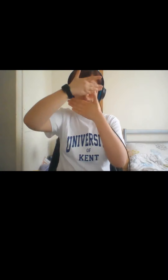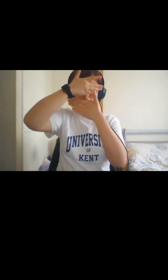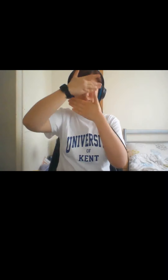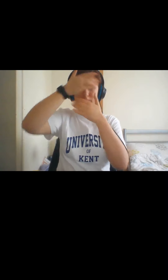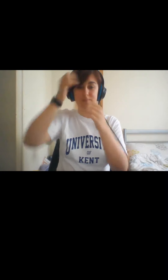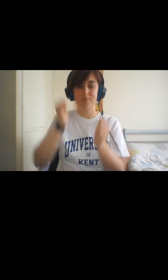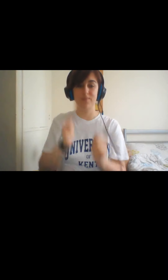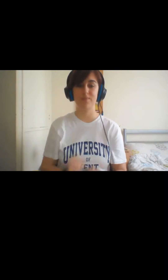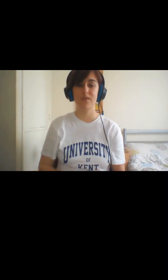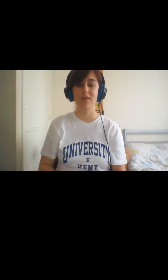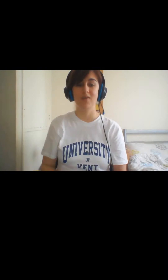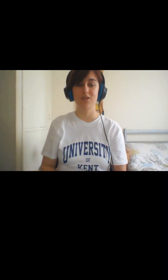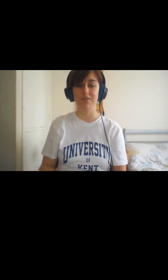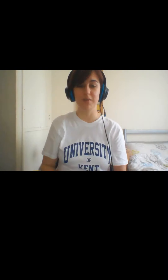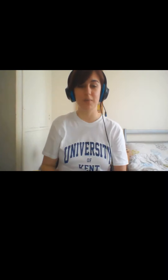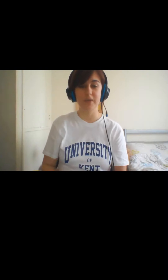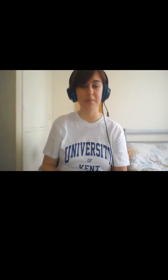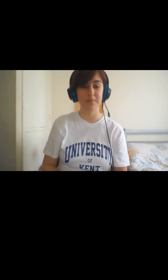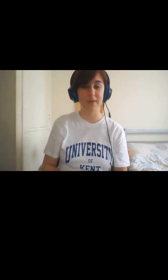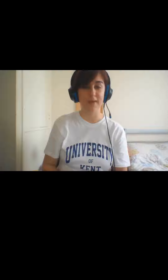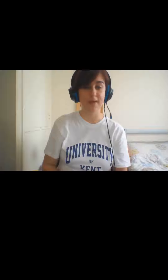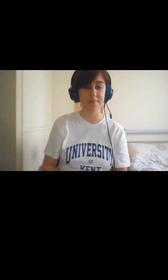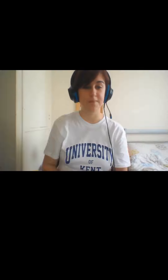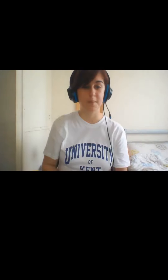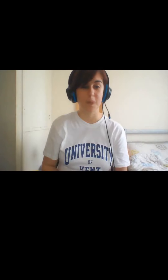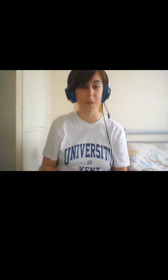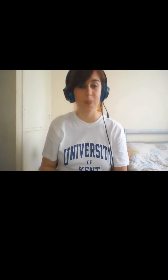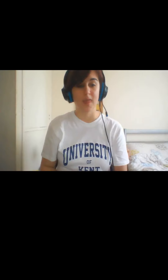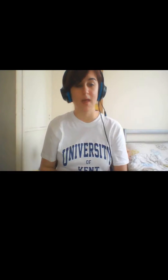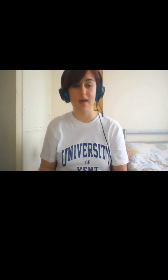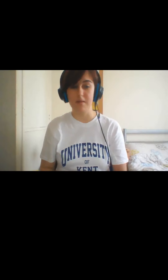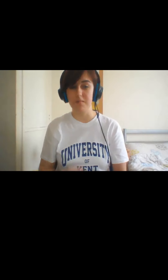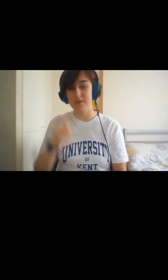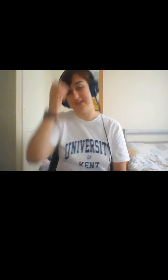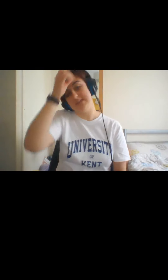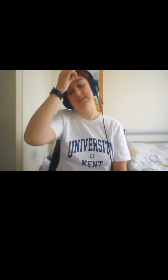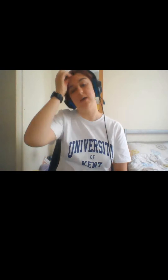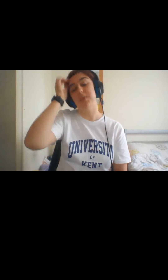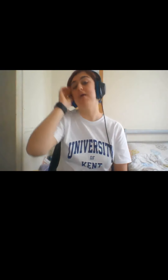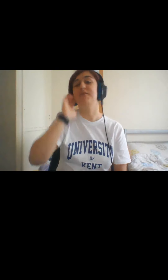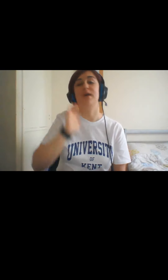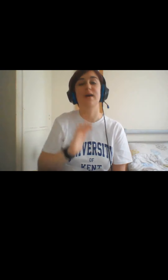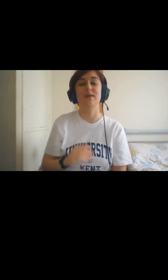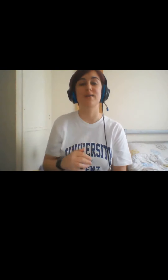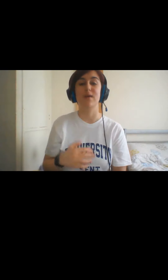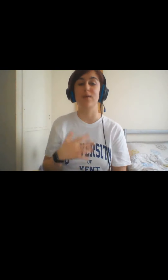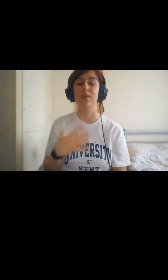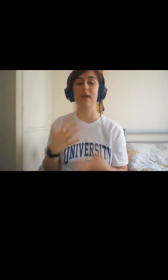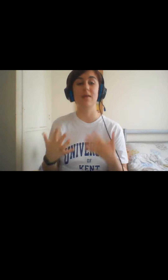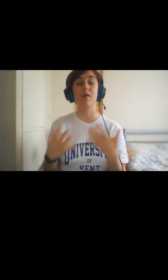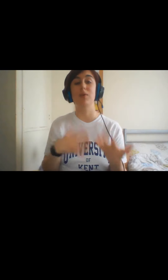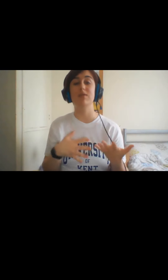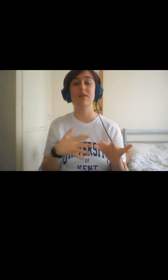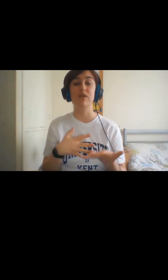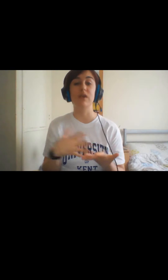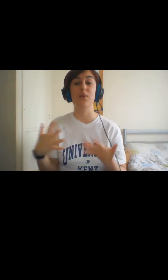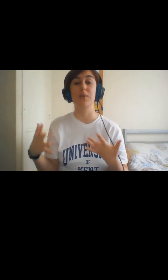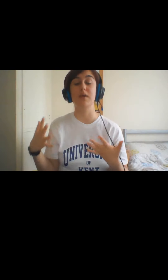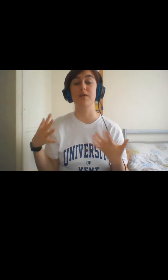Morocco, which I find a bit weird, but okay. With South Africa, so in our previous video we went